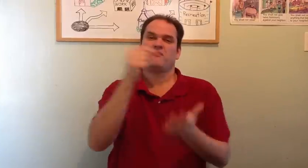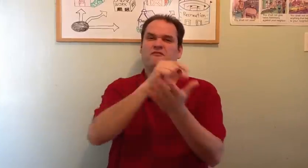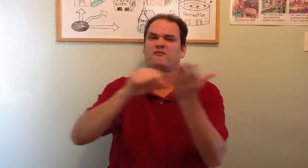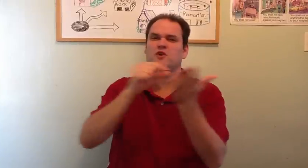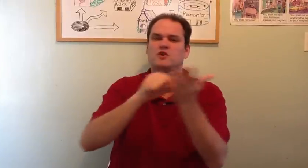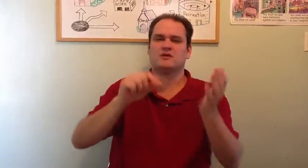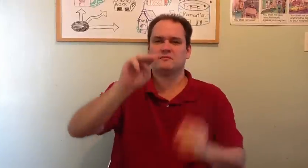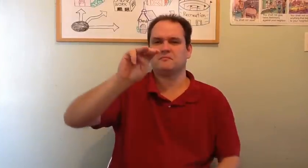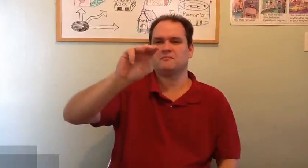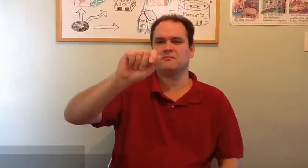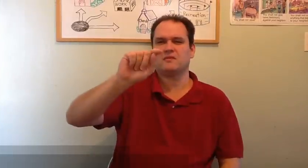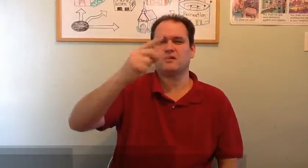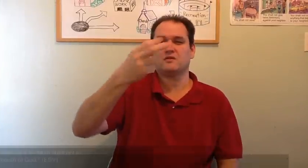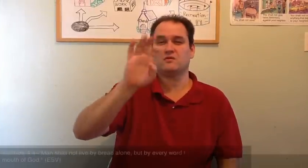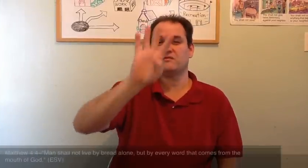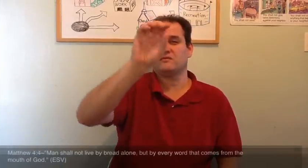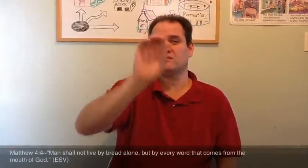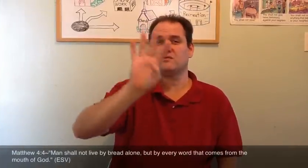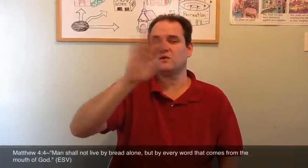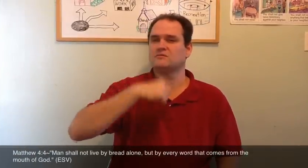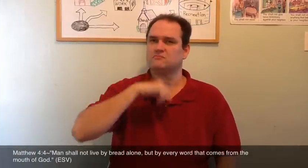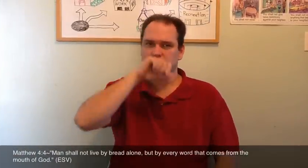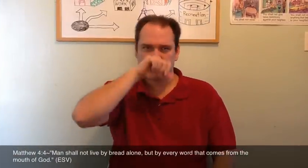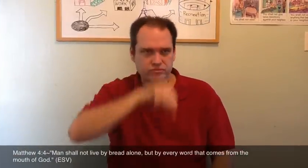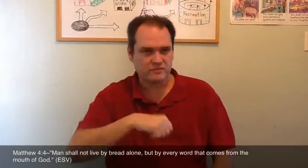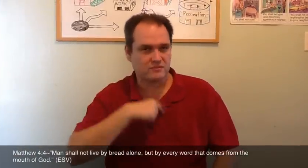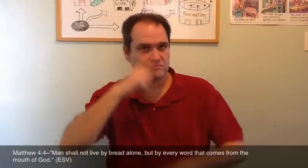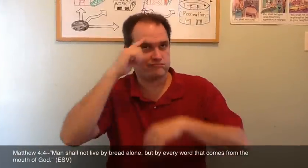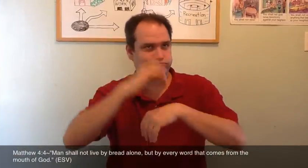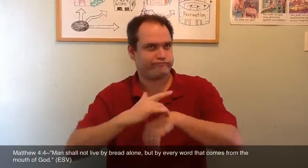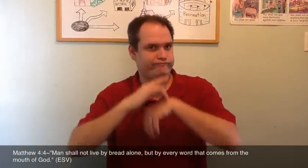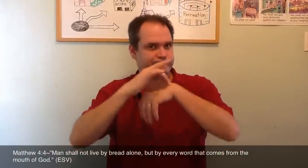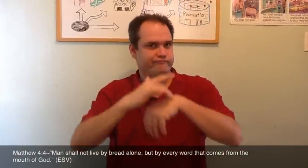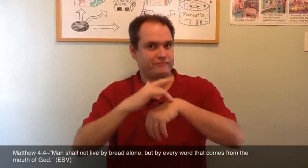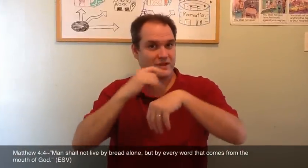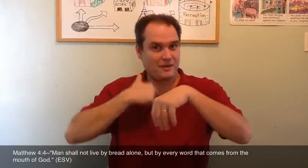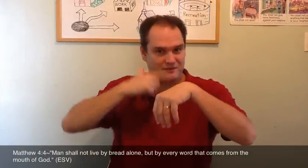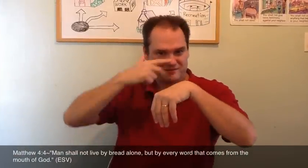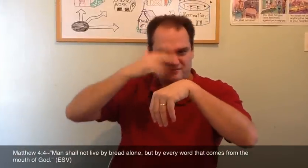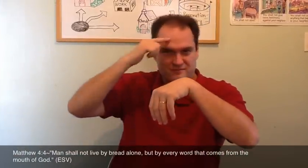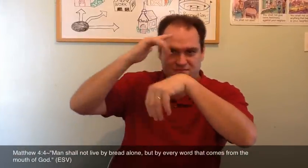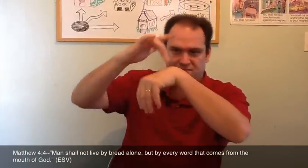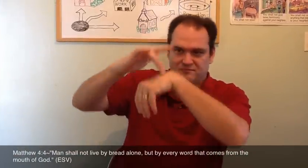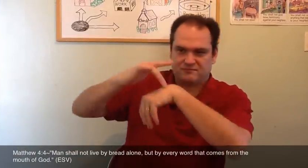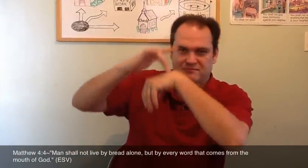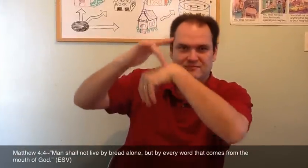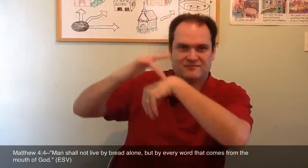Him, we ought to do good to others. There's another verse, Matthew